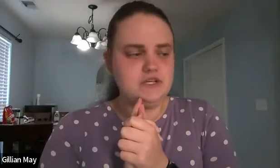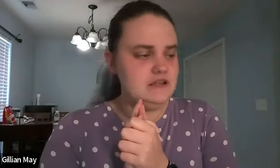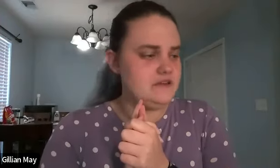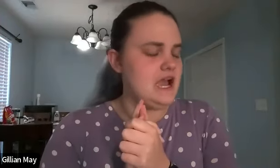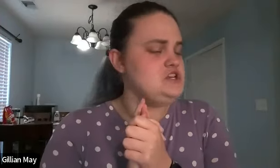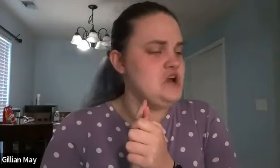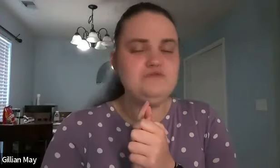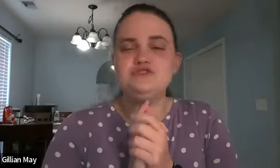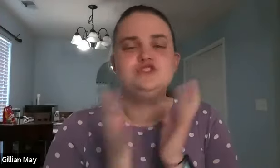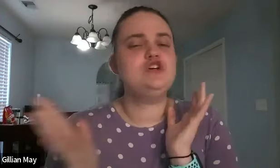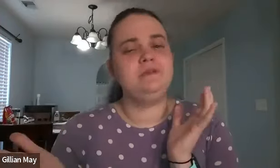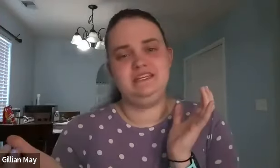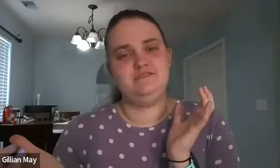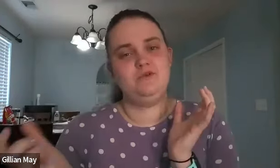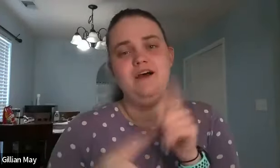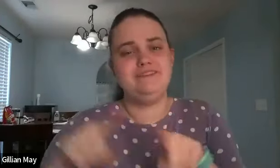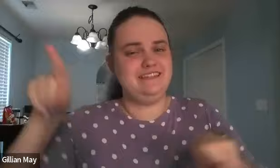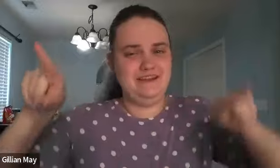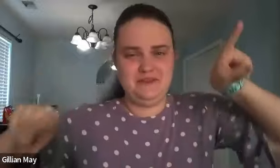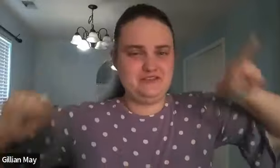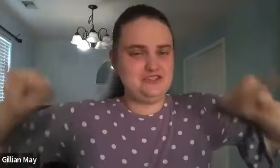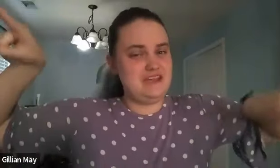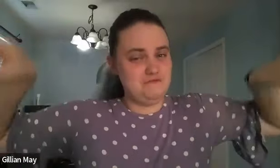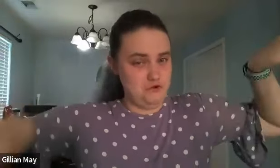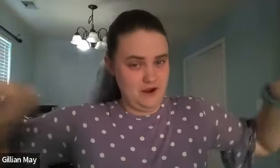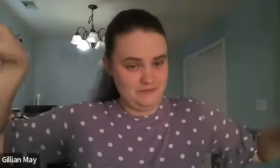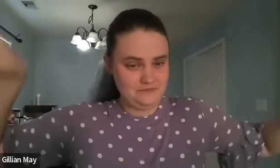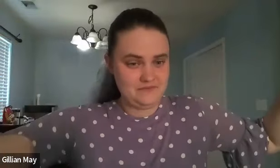trying to think. I know there's so many different more, obviously. I mean, they're just everywhere.